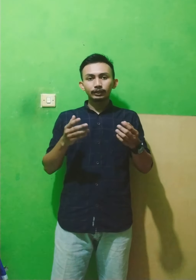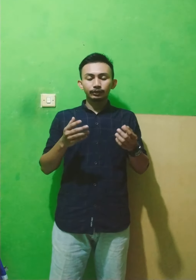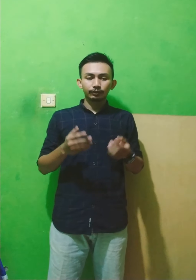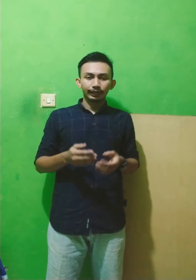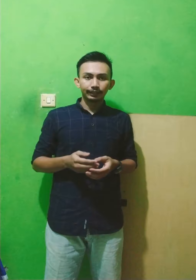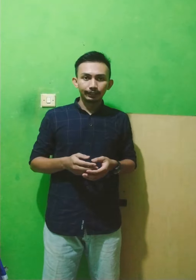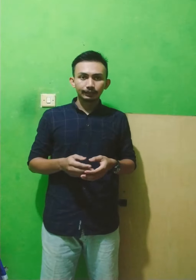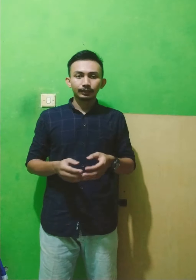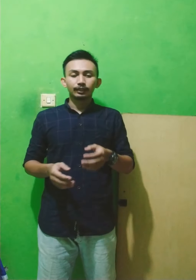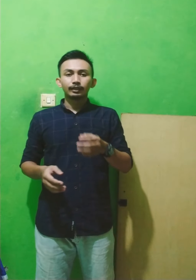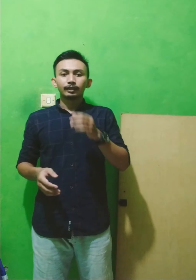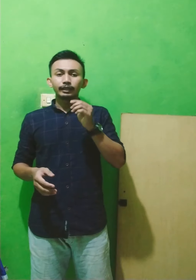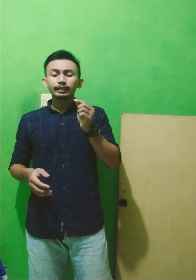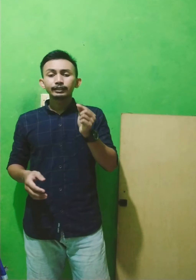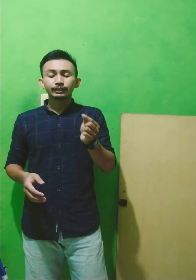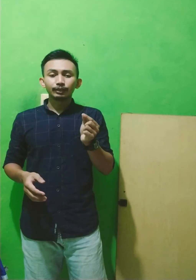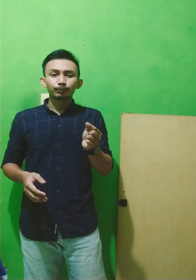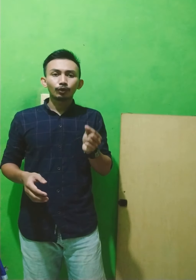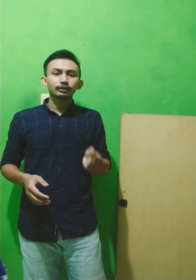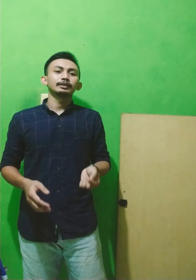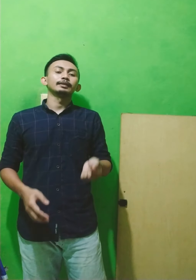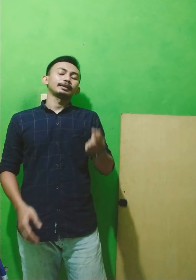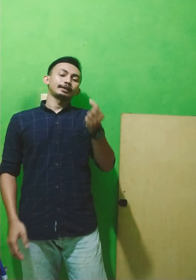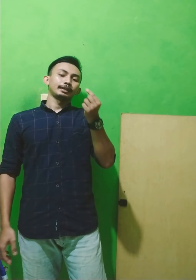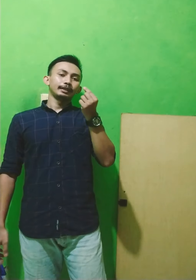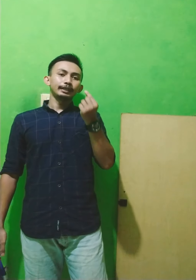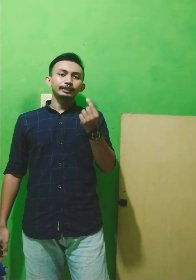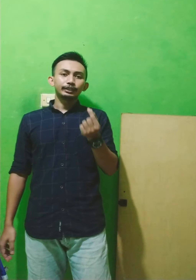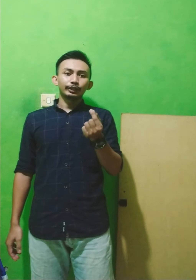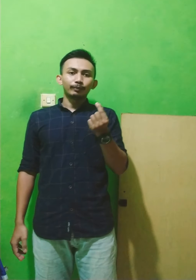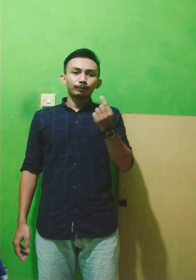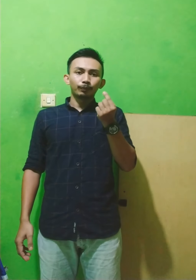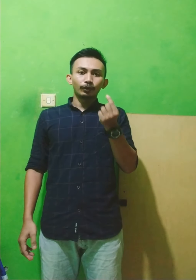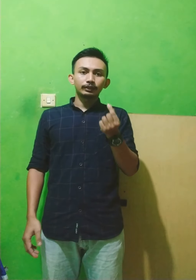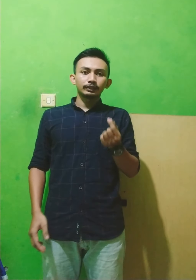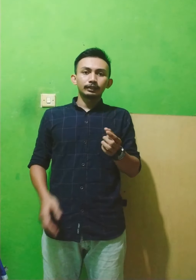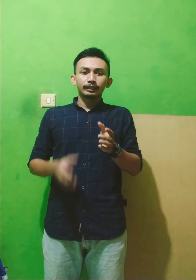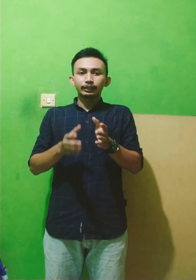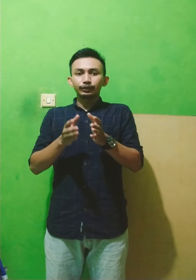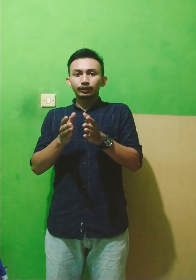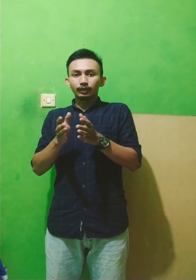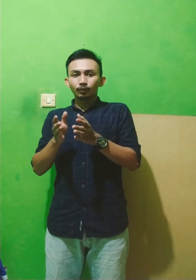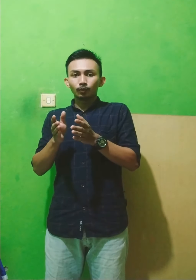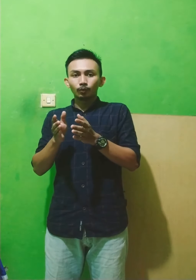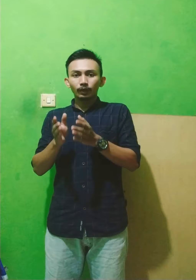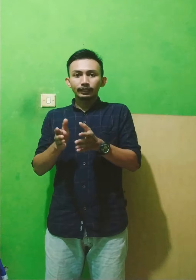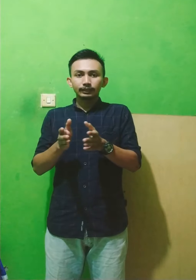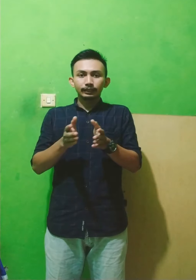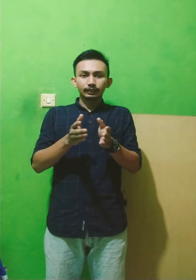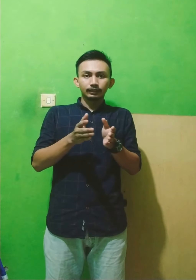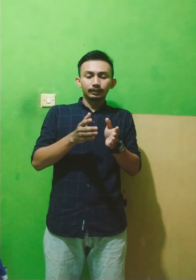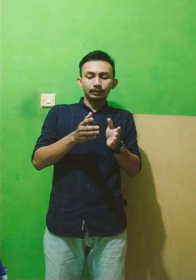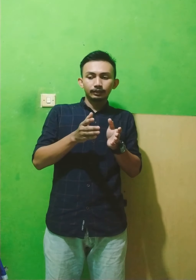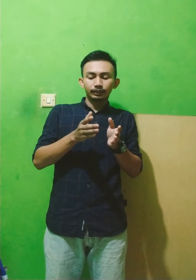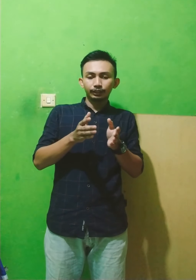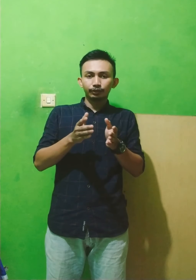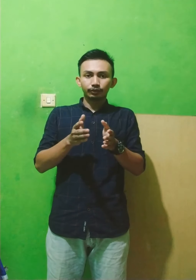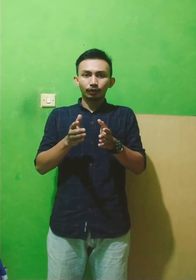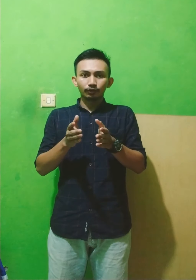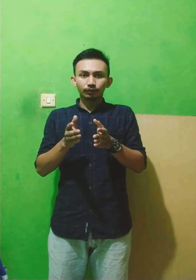your endings. It is important. It is important that you always to your